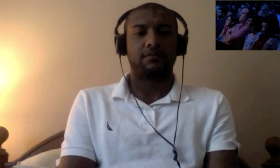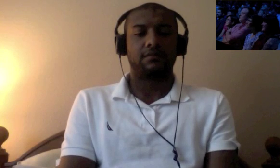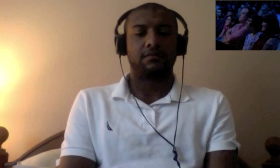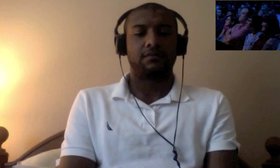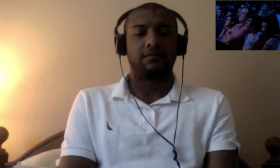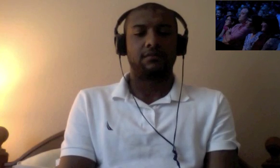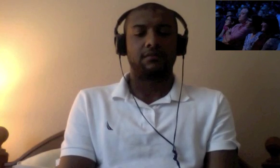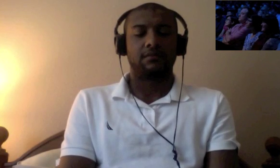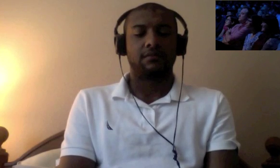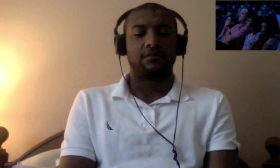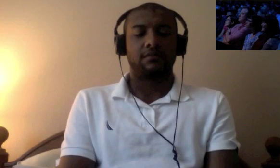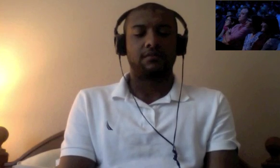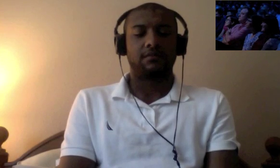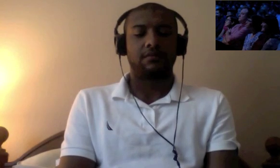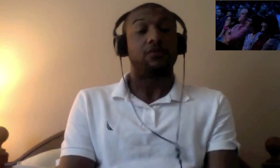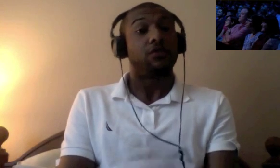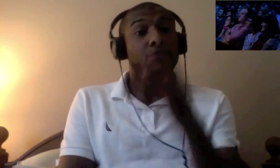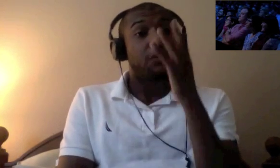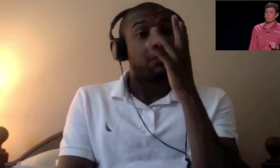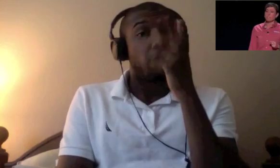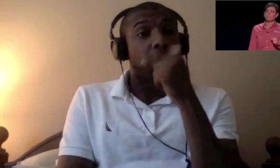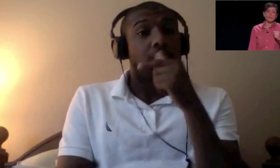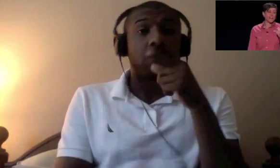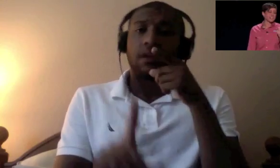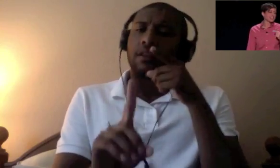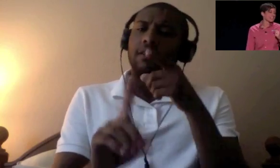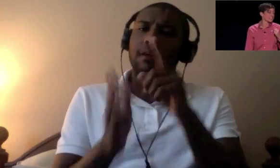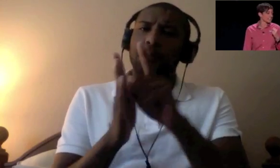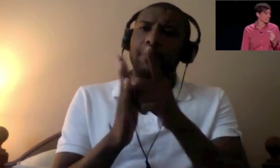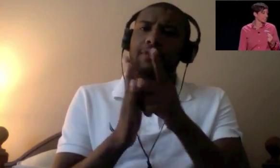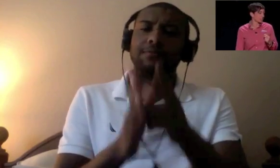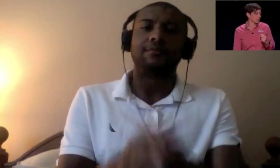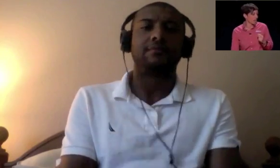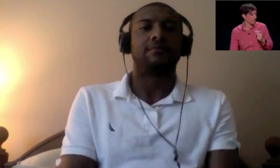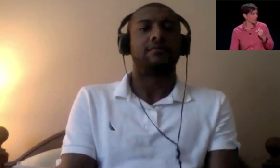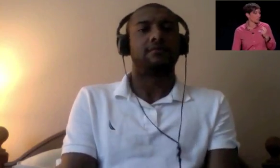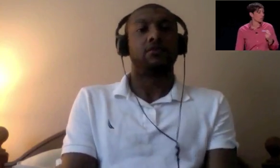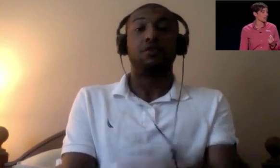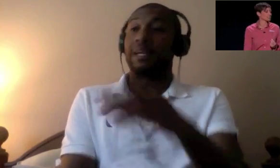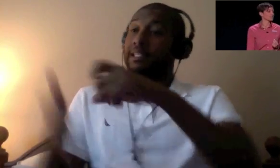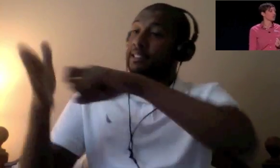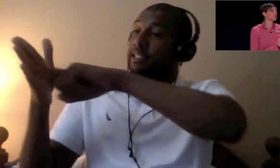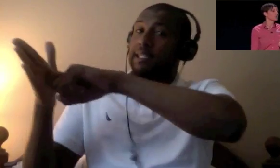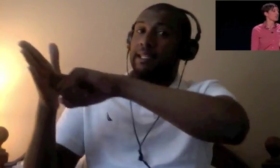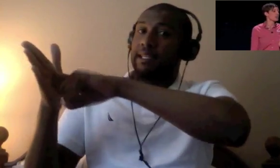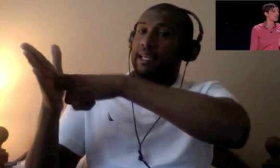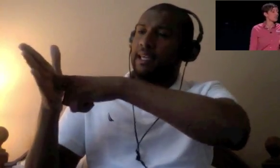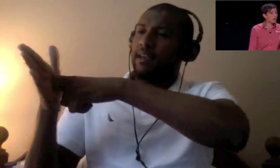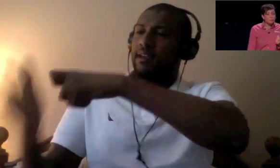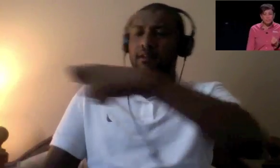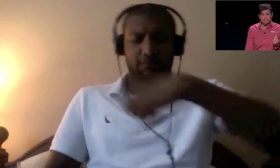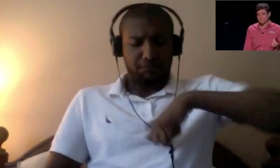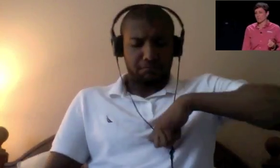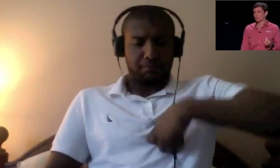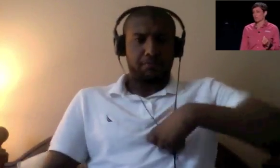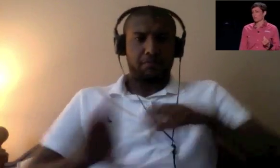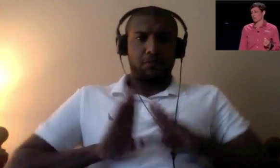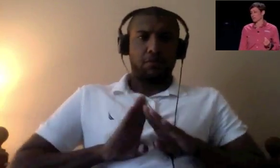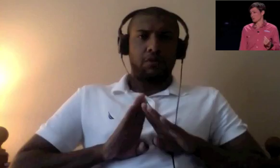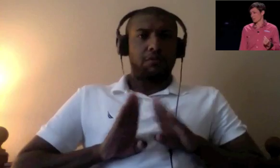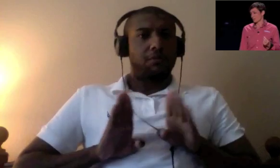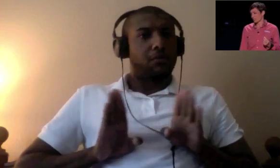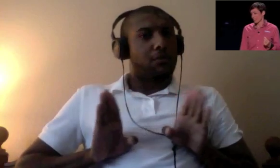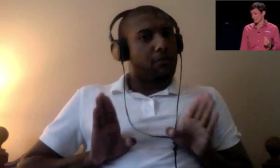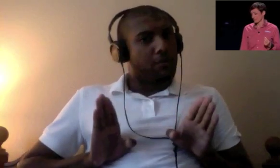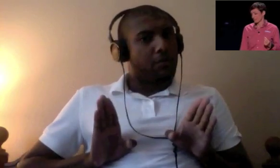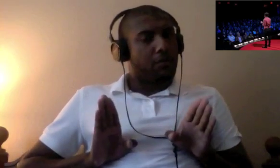There's a beauty in these unexpected moments. When you find the key to unlocking a robot's soul, the moment when you discover what you want